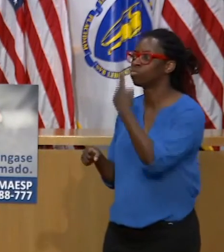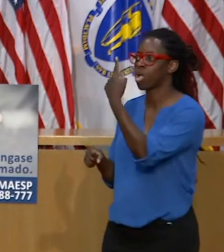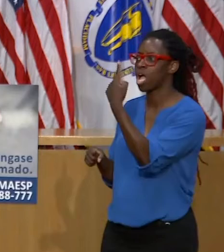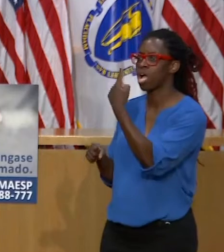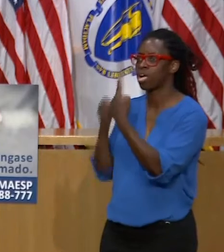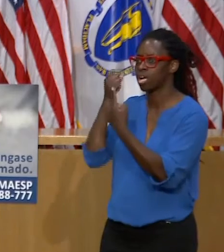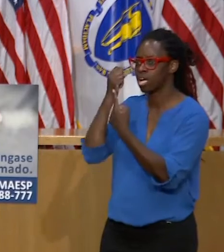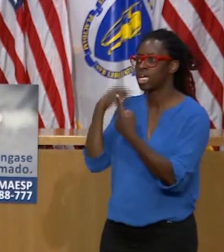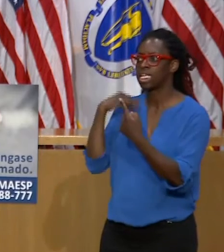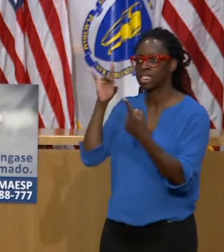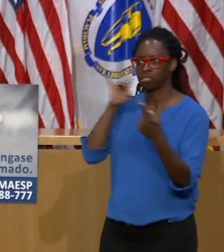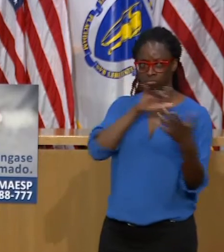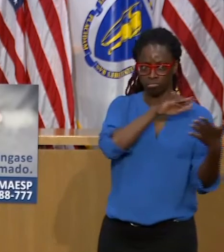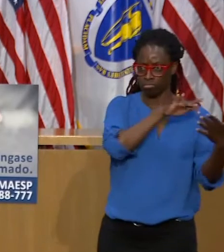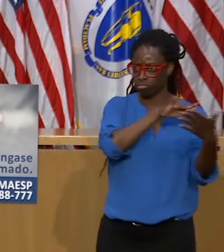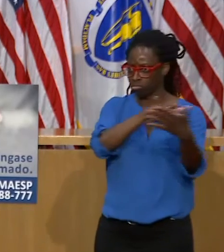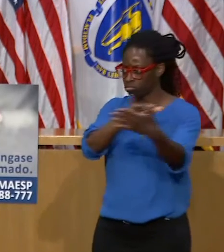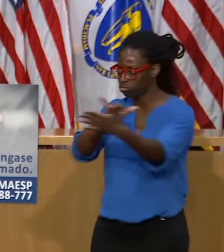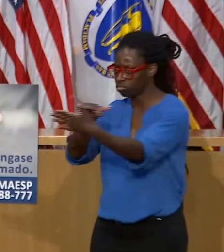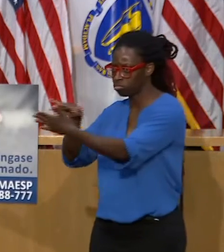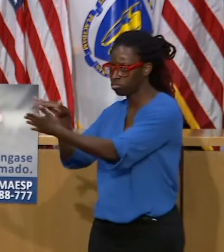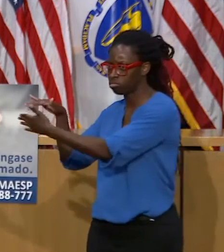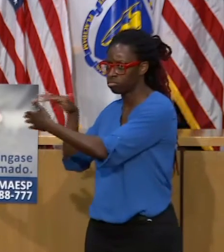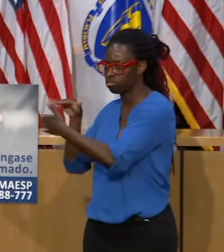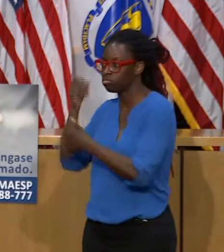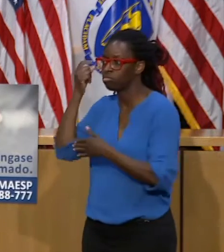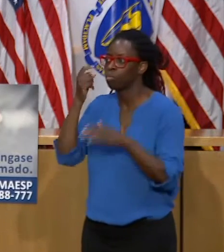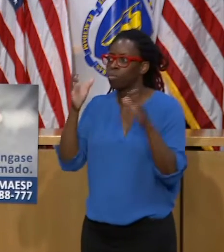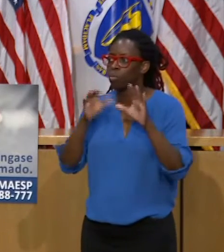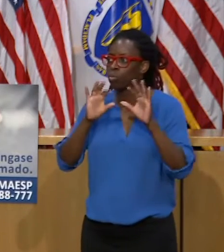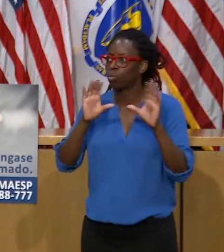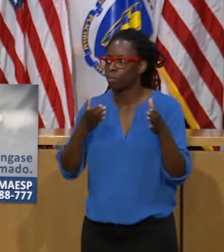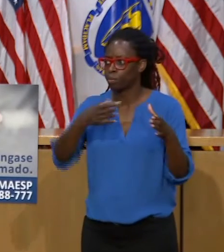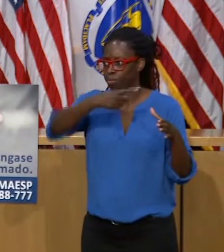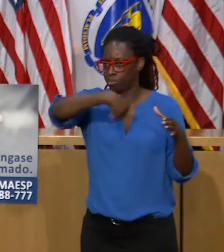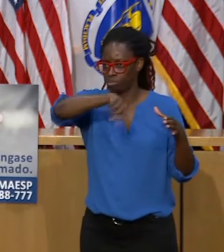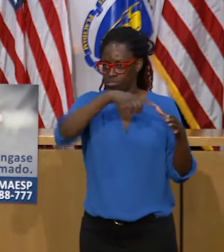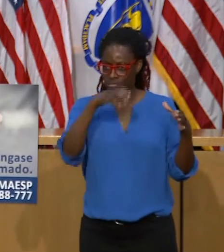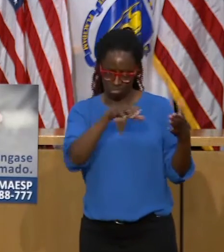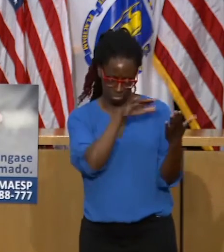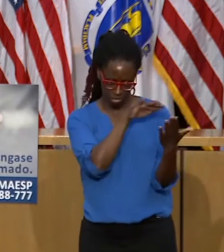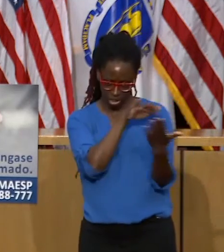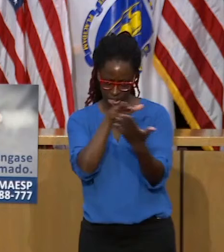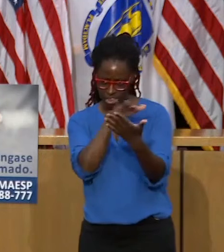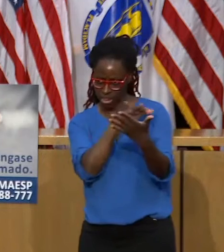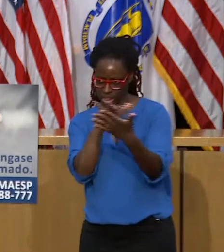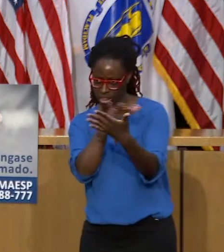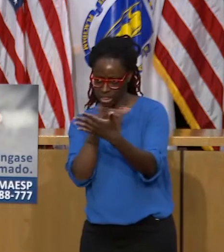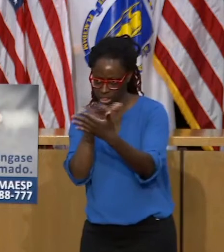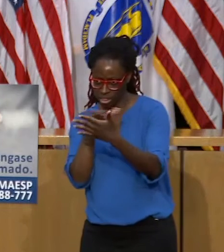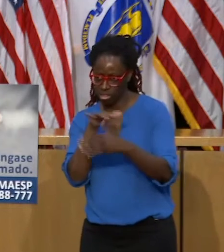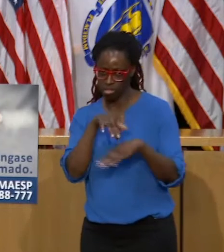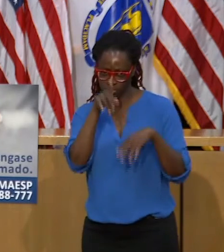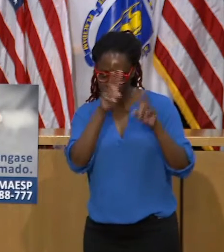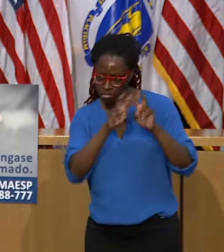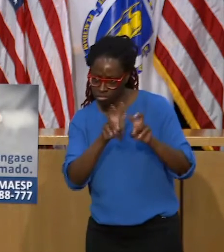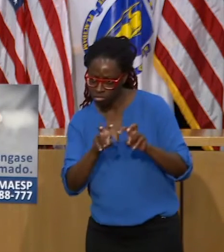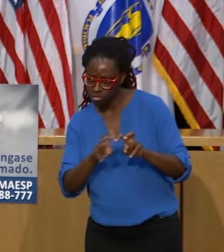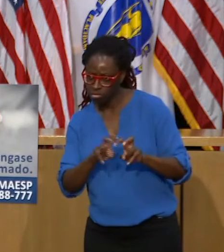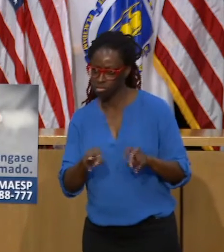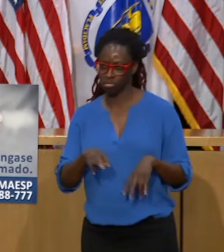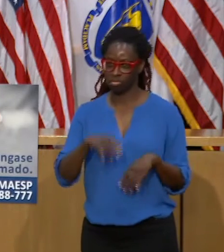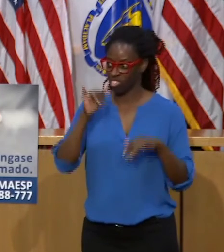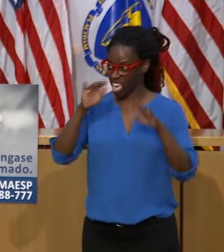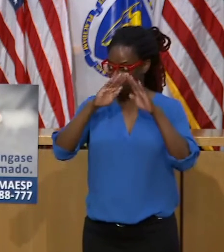points. There were at least three or four different studies that did cluster analyses. So they looked at households, and they looked at where there was an index